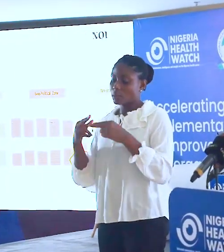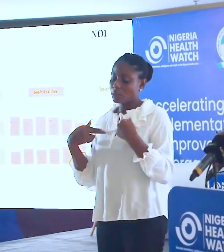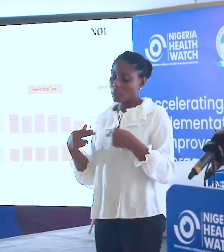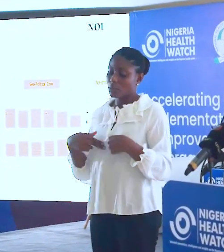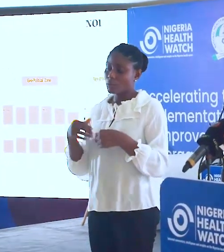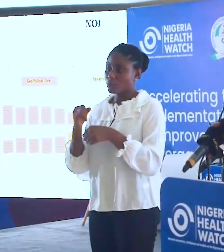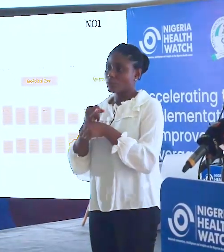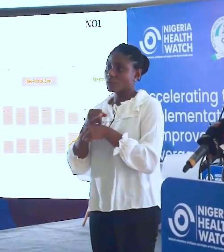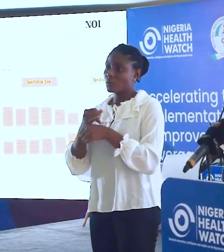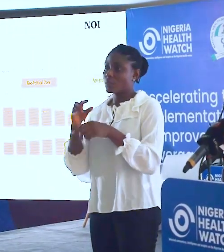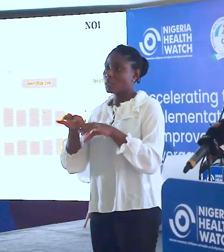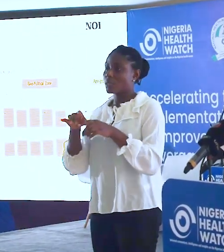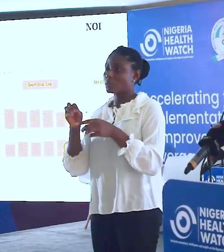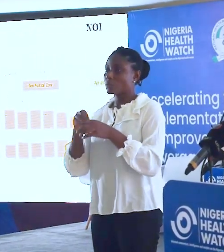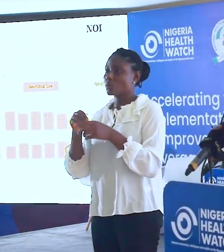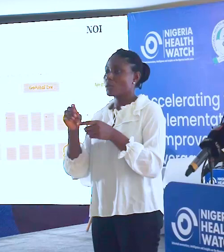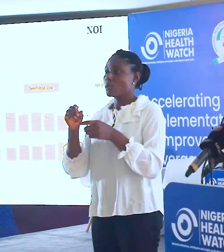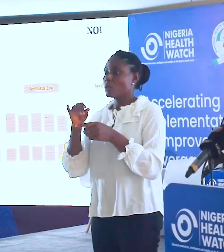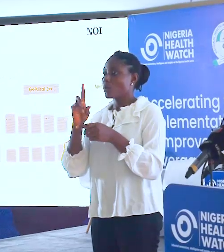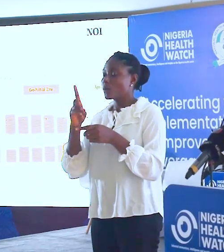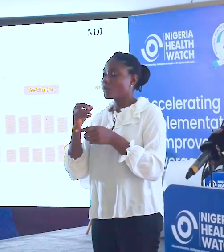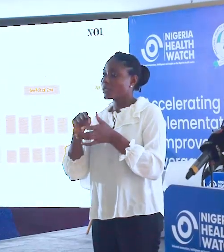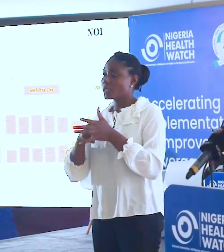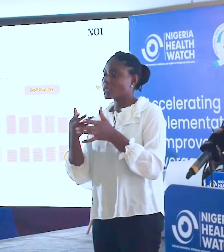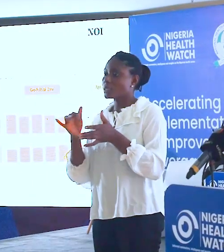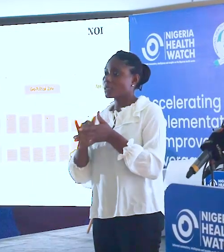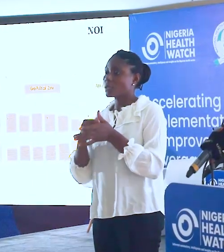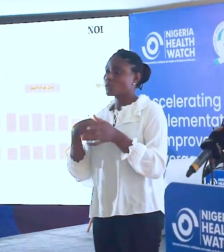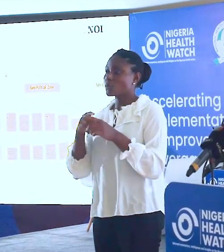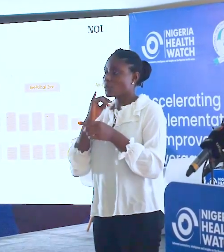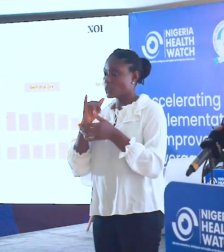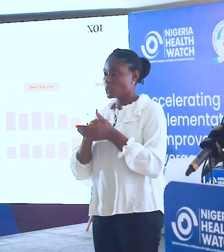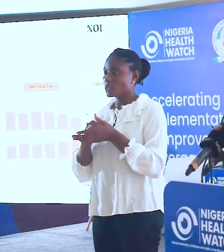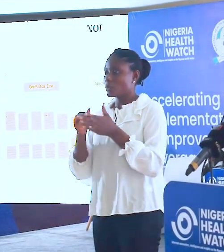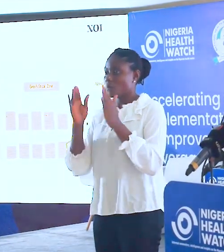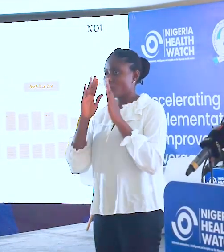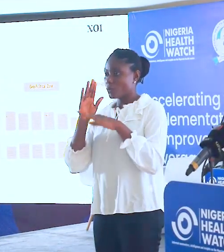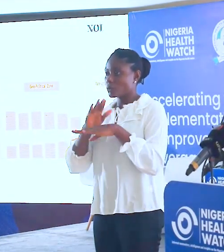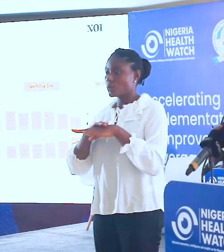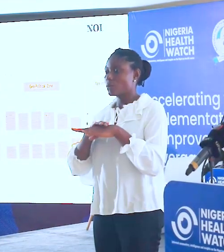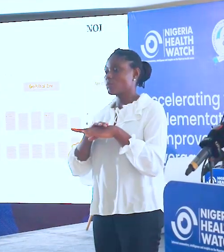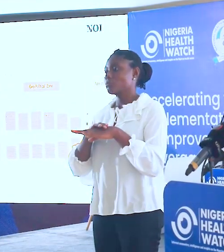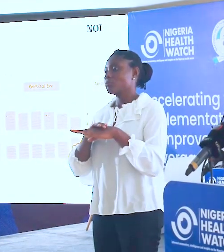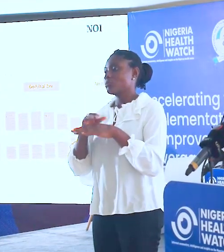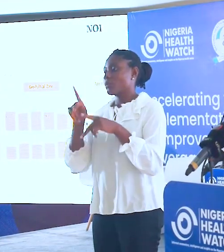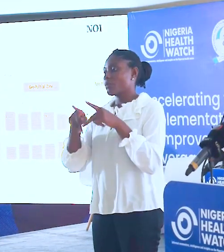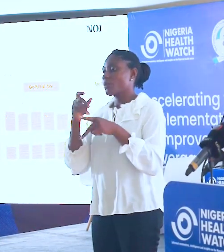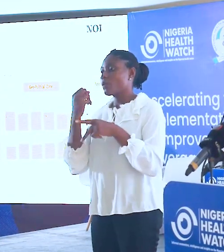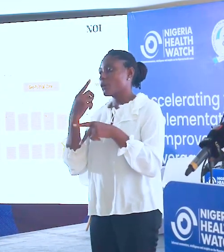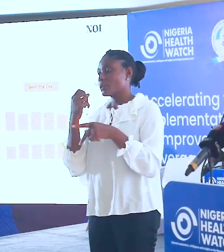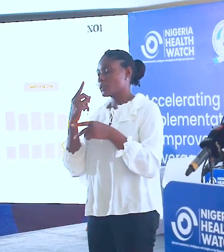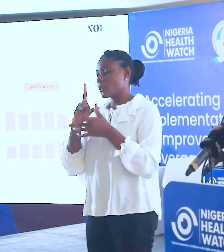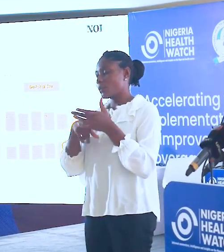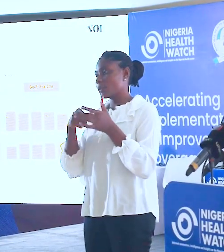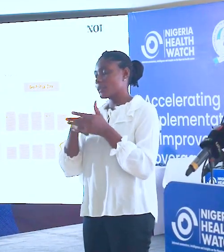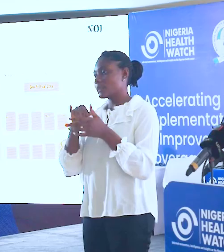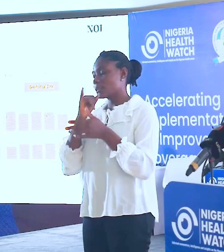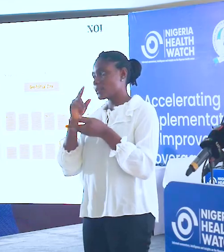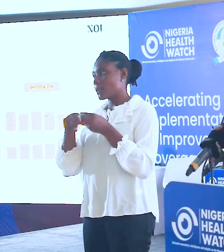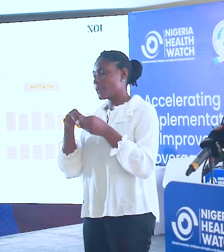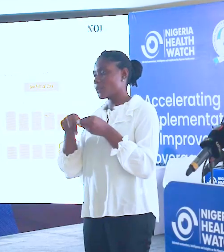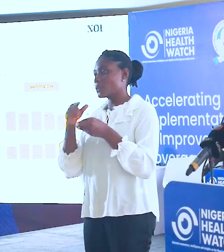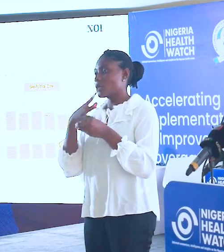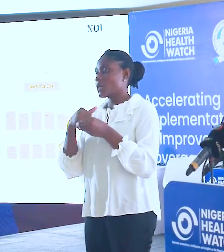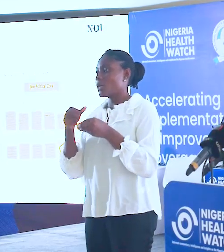Act into implementation? One of the key things that we have to focus on is on awareness, to be sure that people understand what this is all